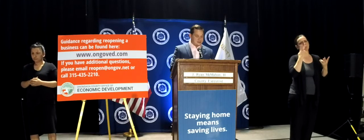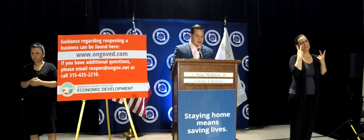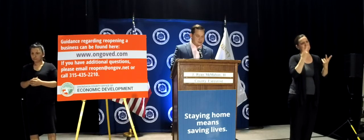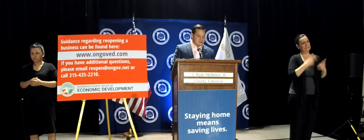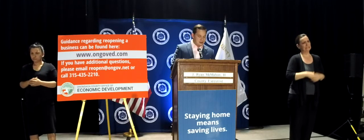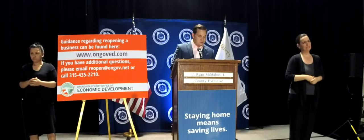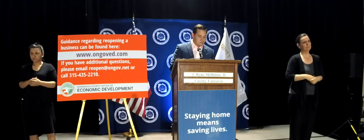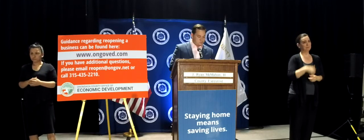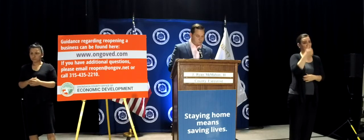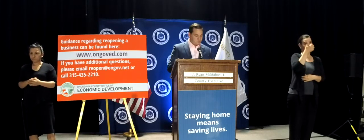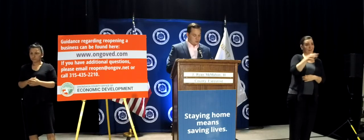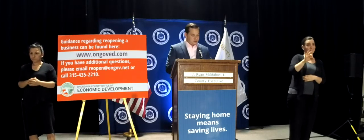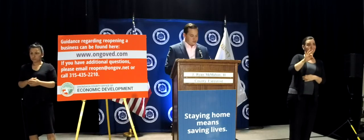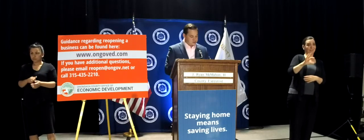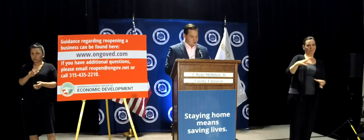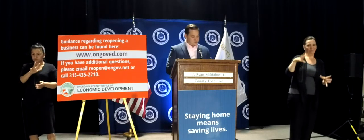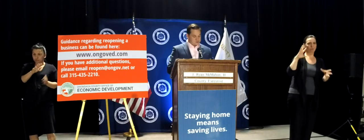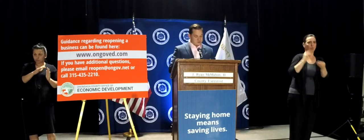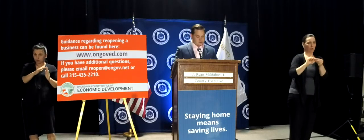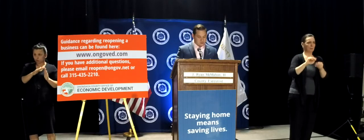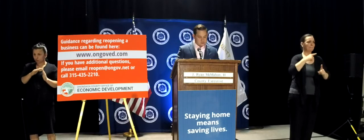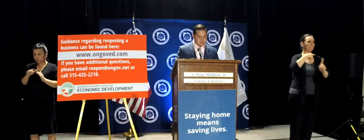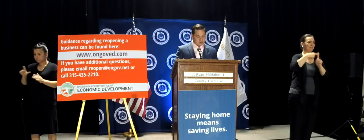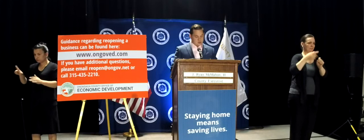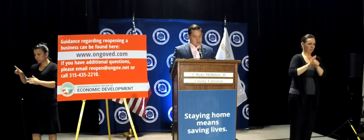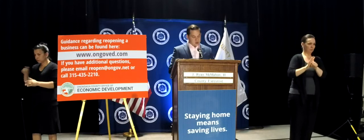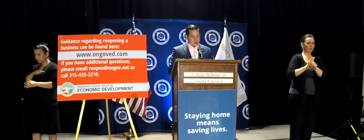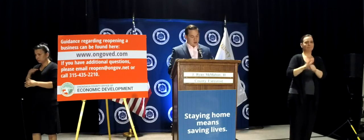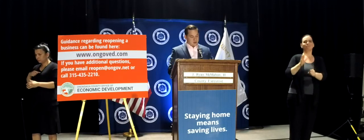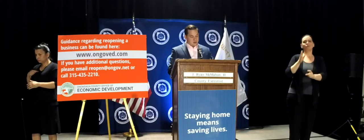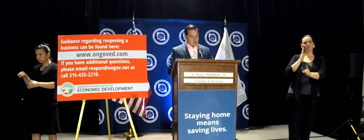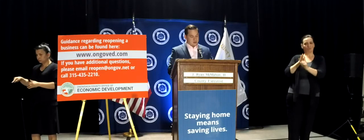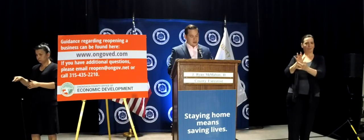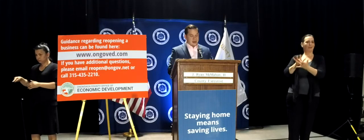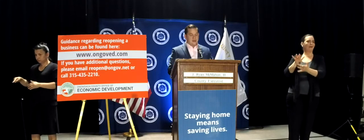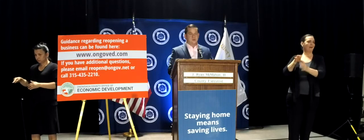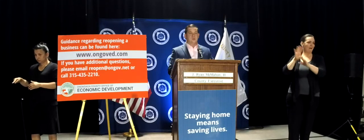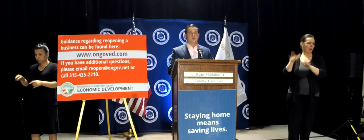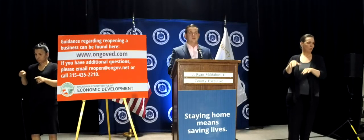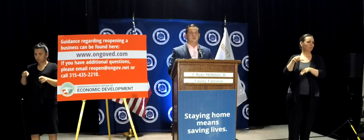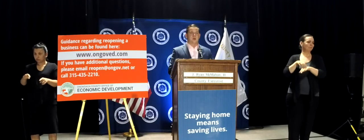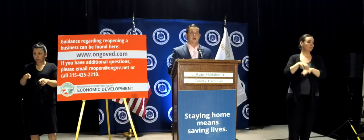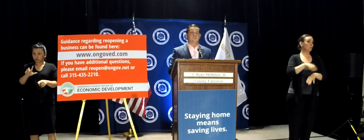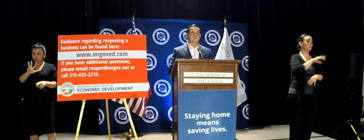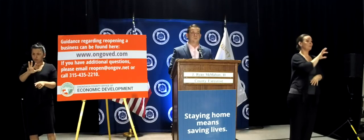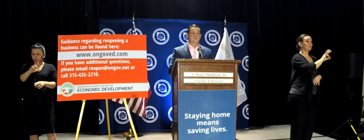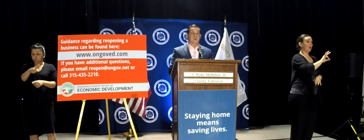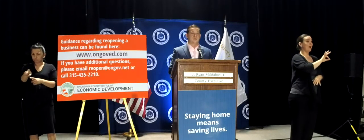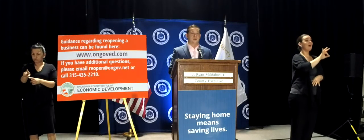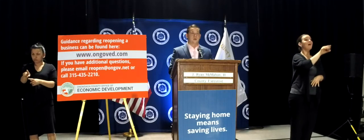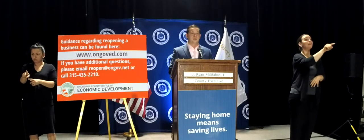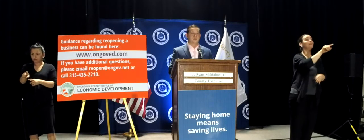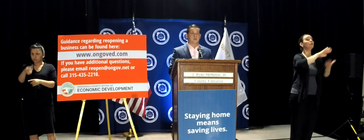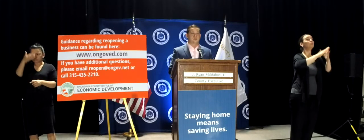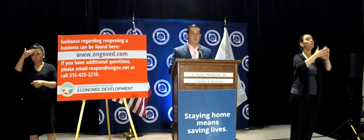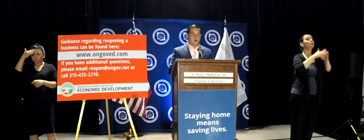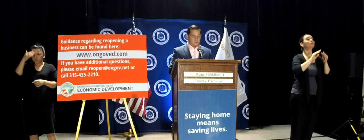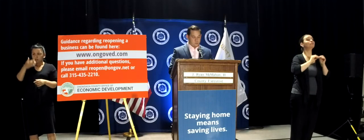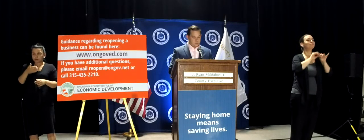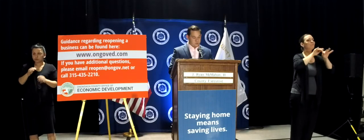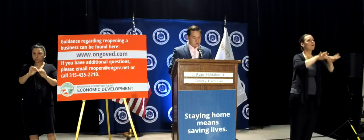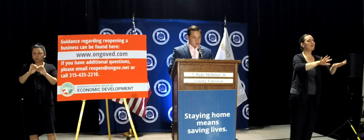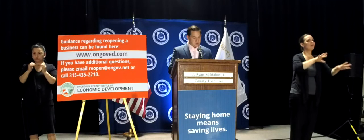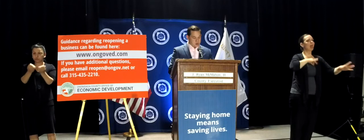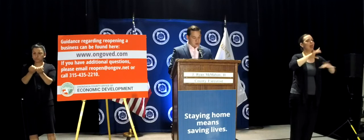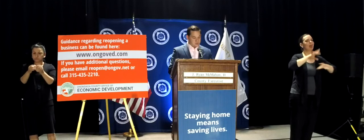household contacts, 7 related to senior facilities, 9 community spread, another very good community spread